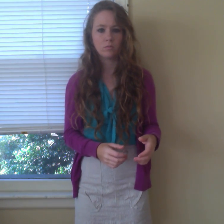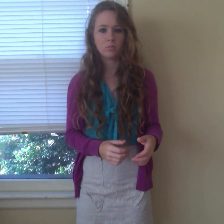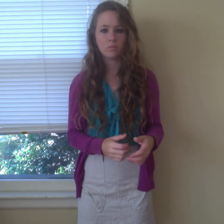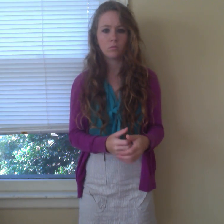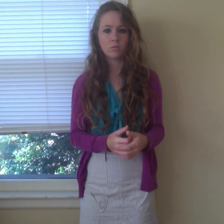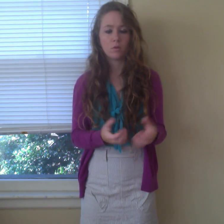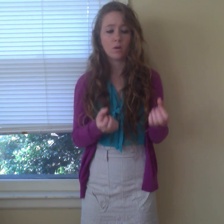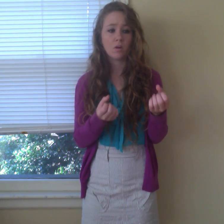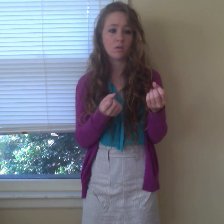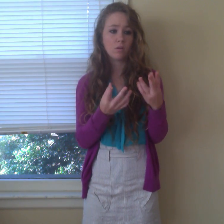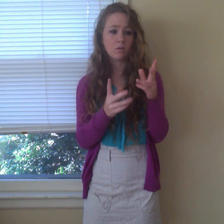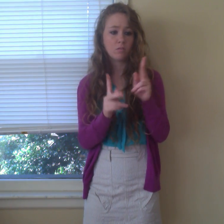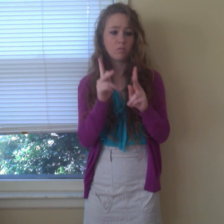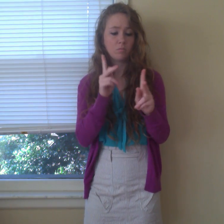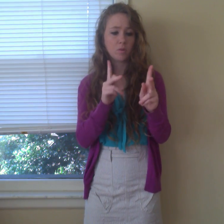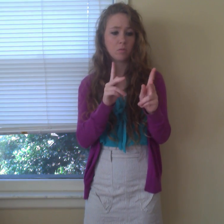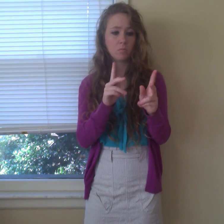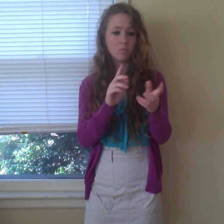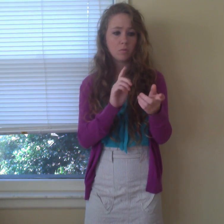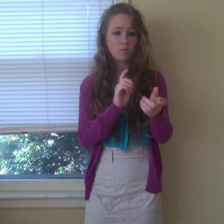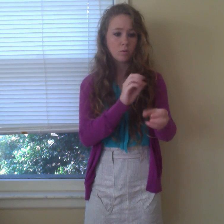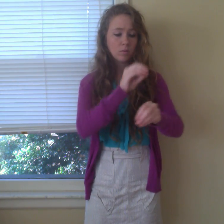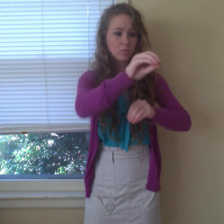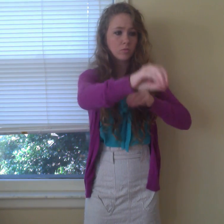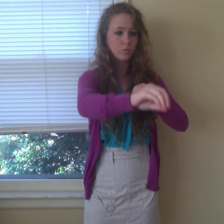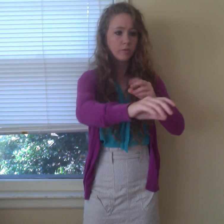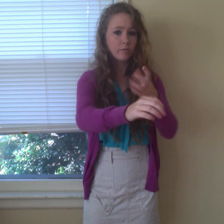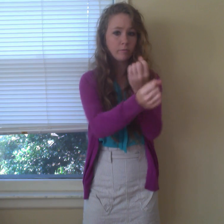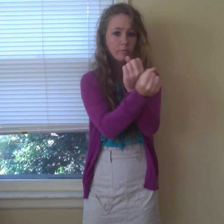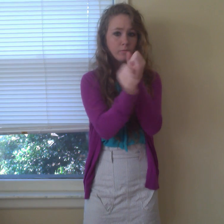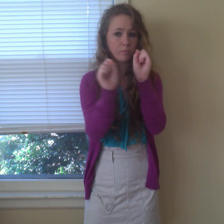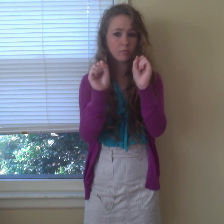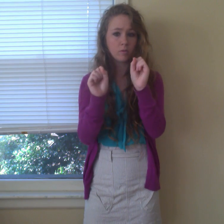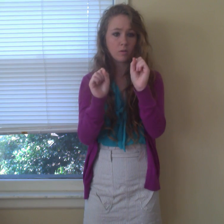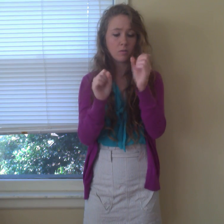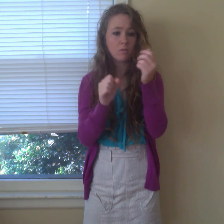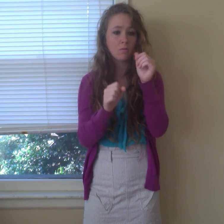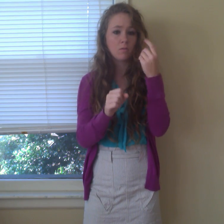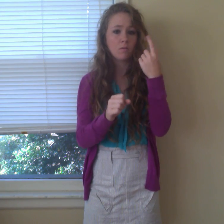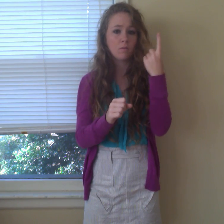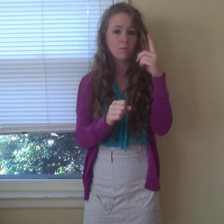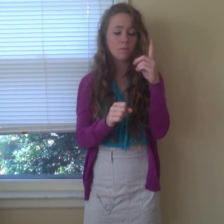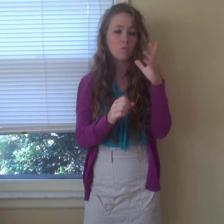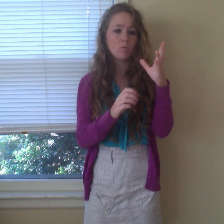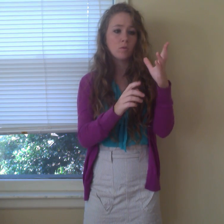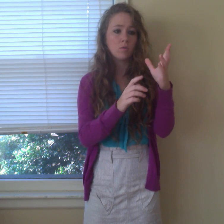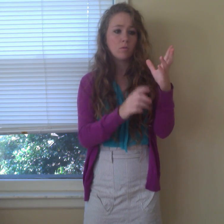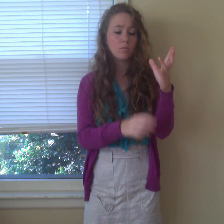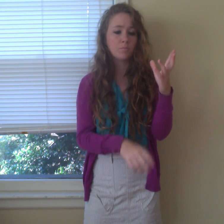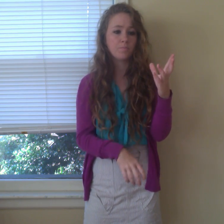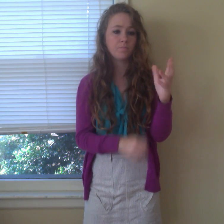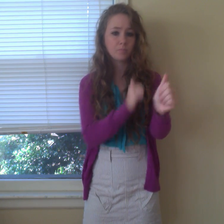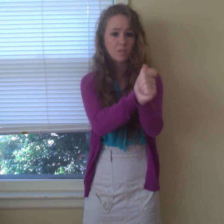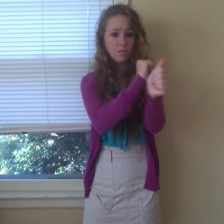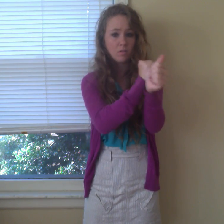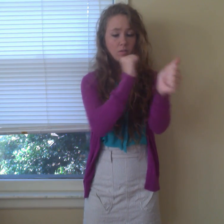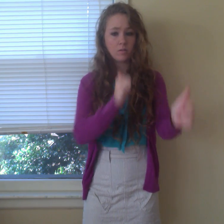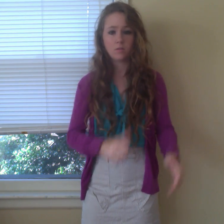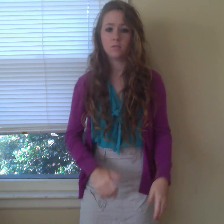security. Eventually, the whole system came crashing down. They went from a republic to a democracy, and ended up with an